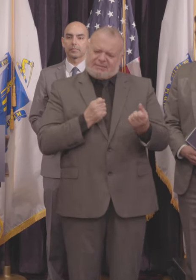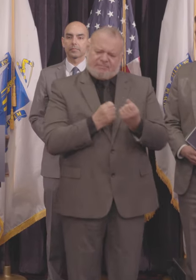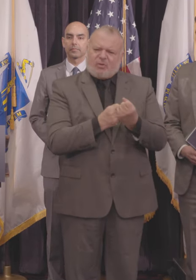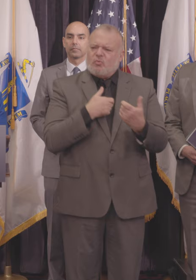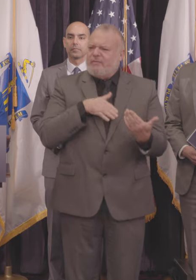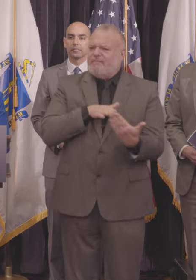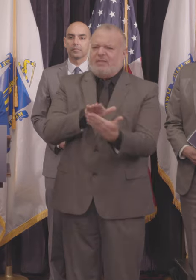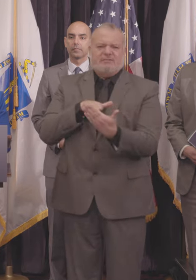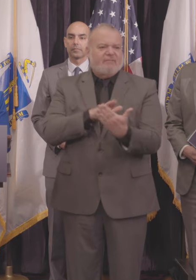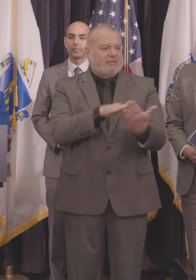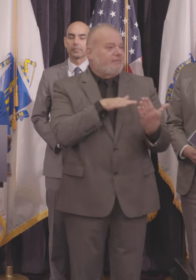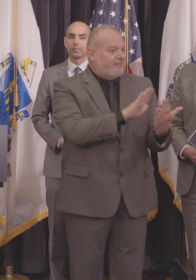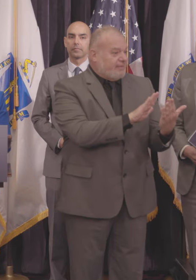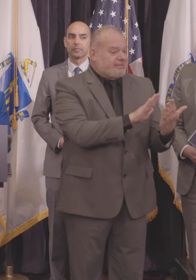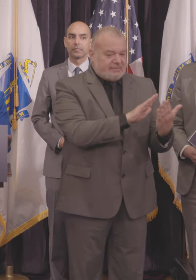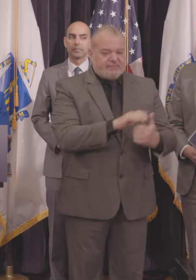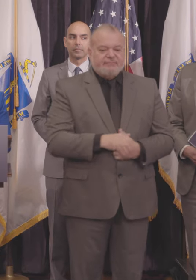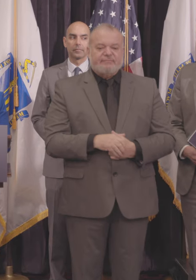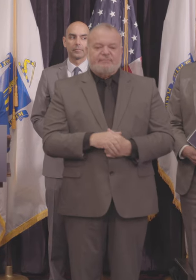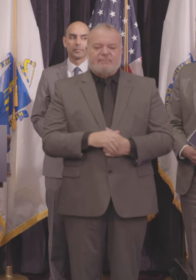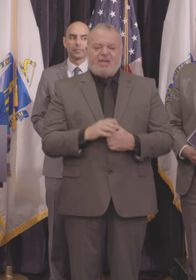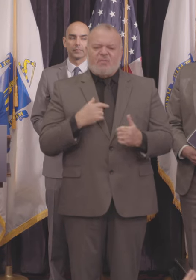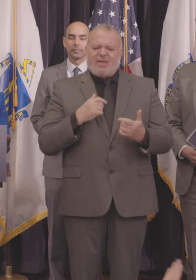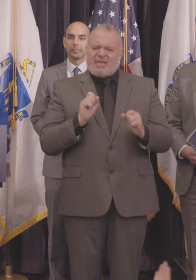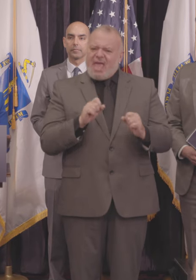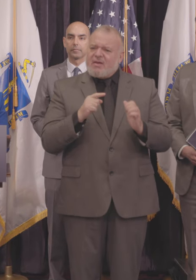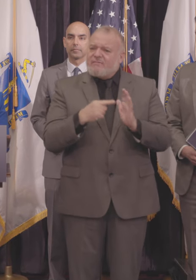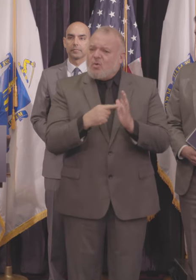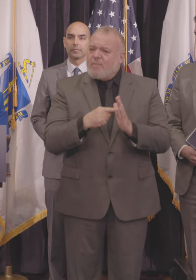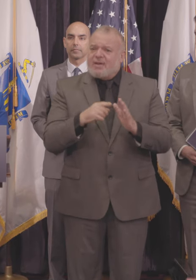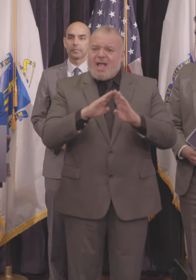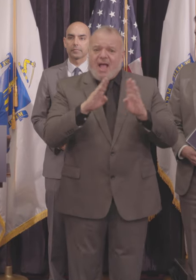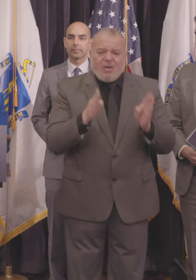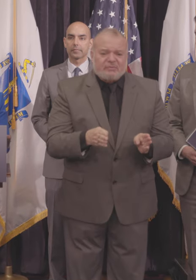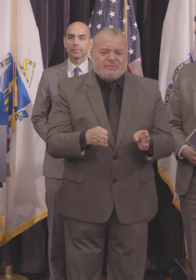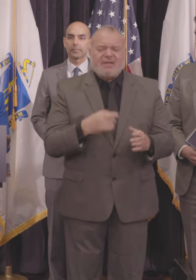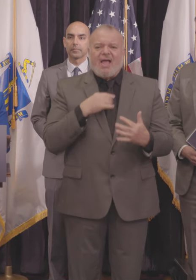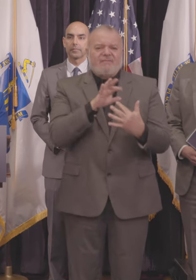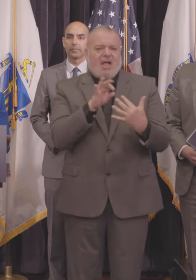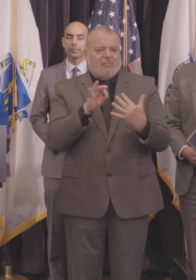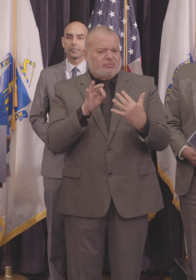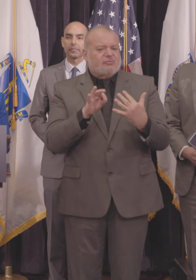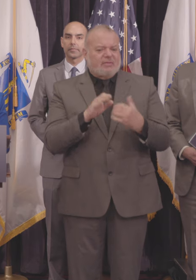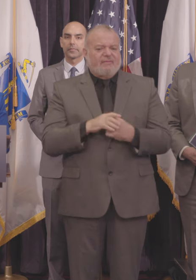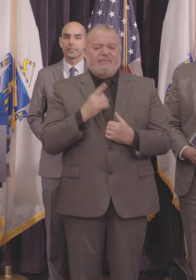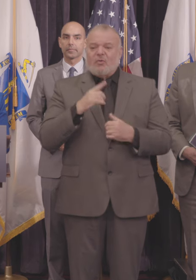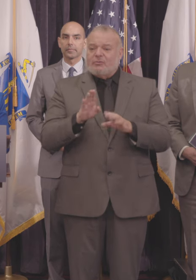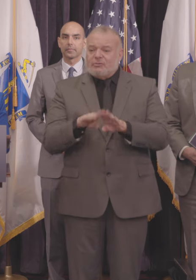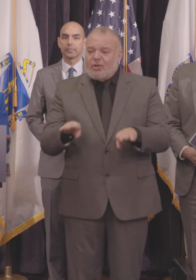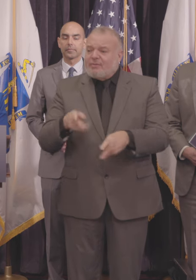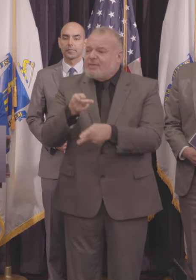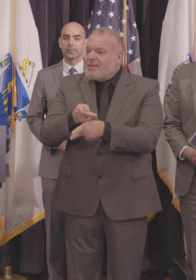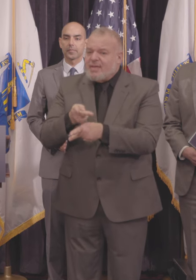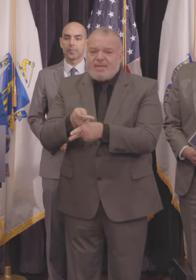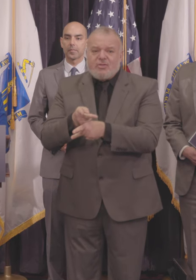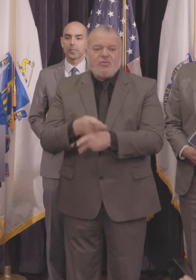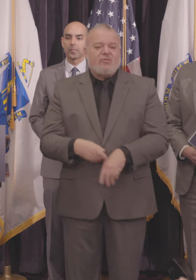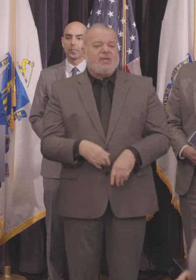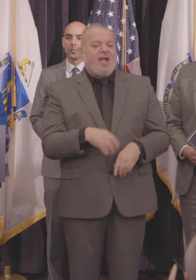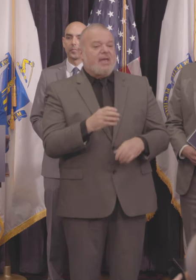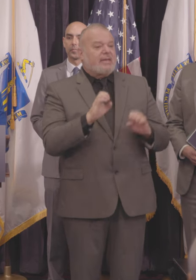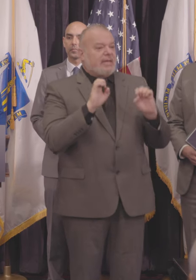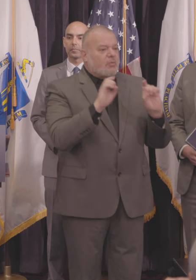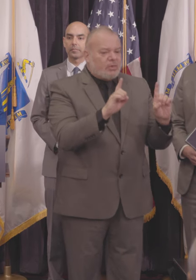affordable, for schools that help every child reach their potential, and for transportation that is safe